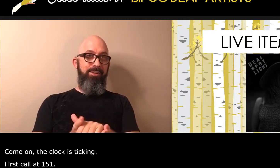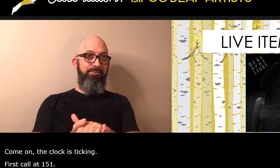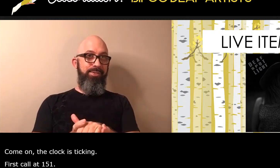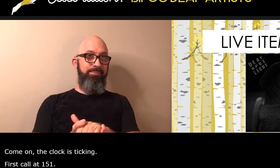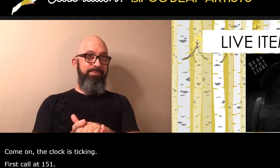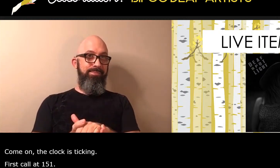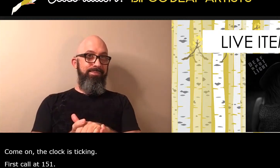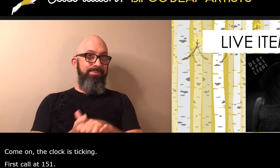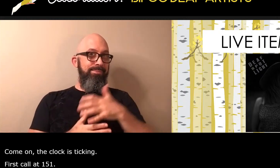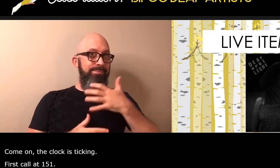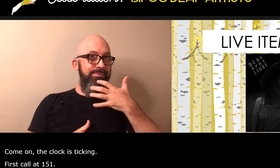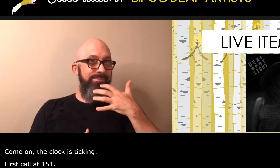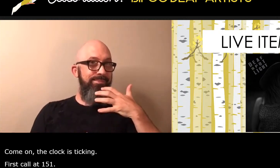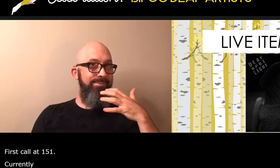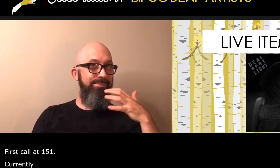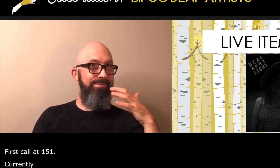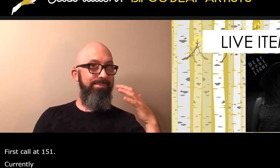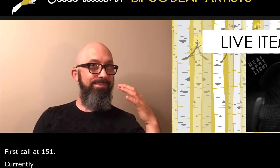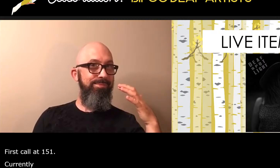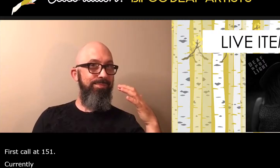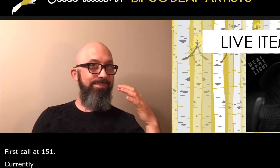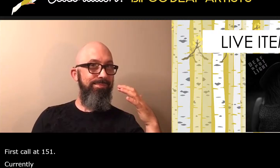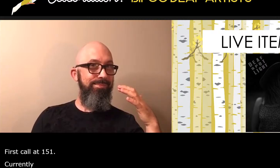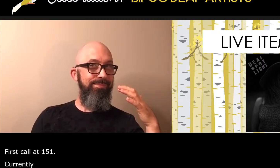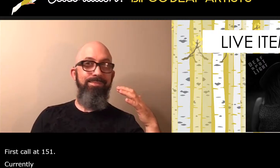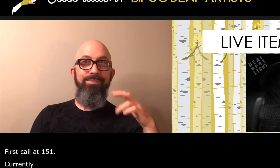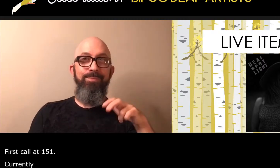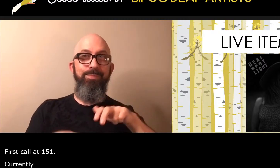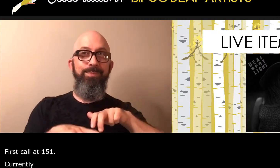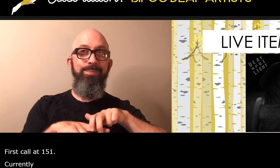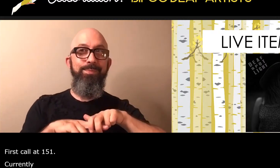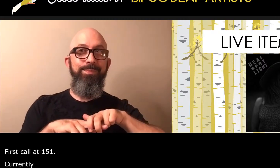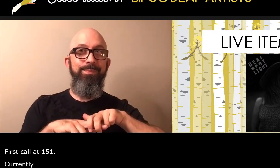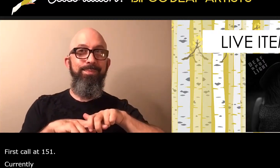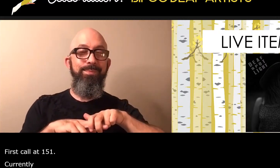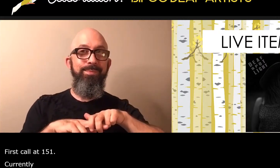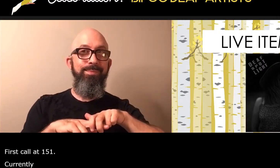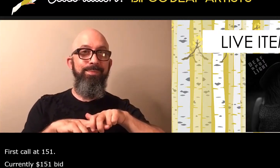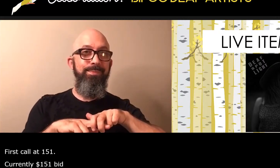Currently $151 bid by 235.